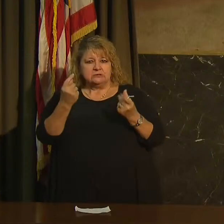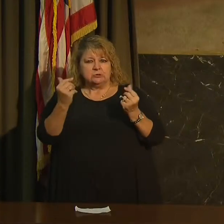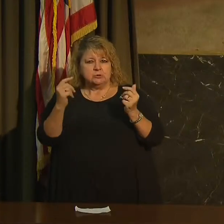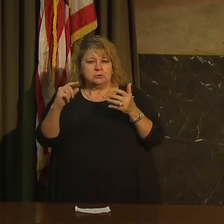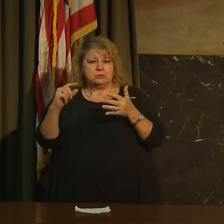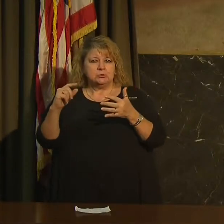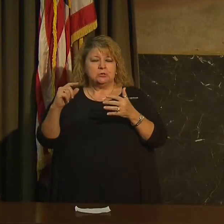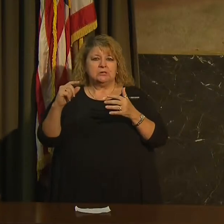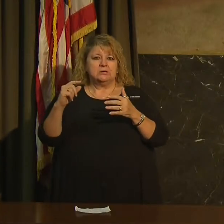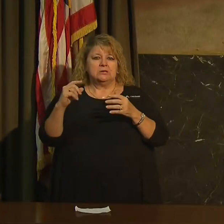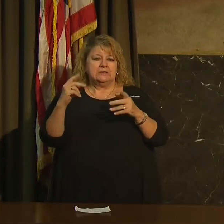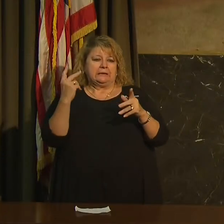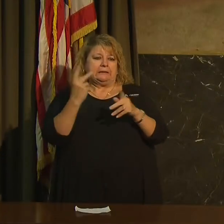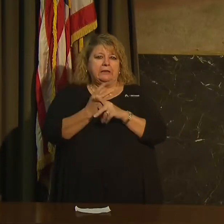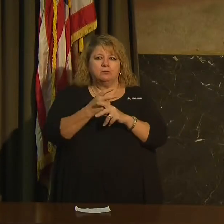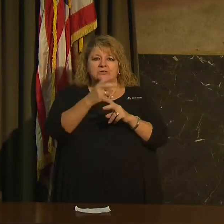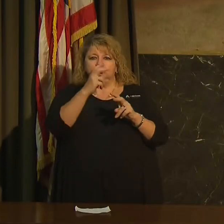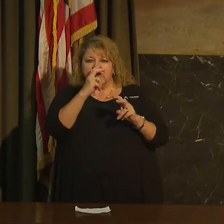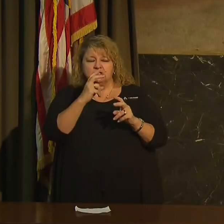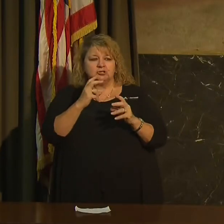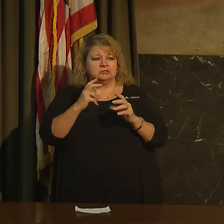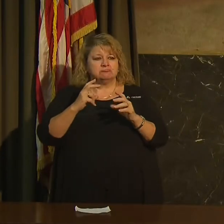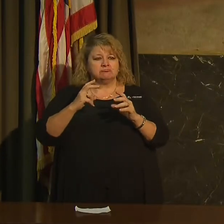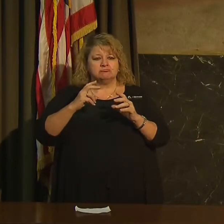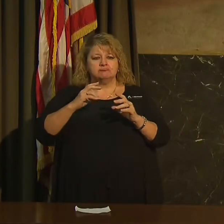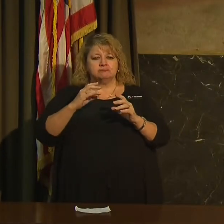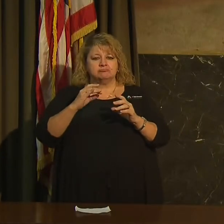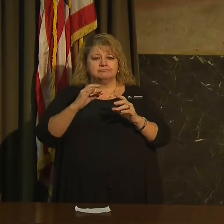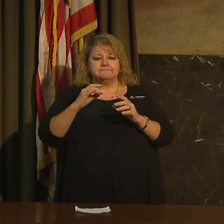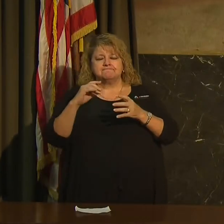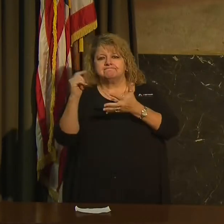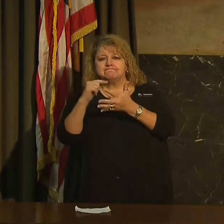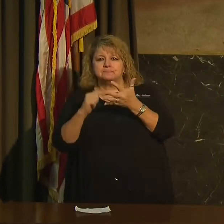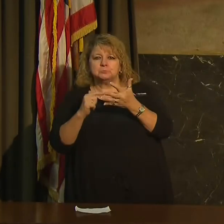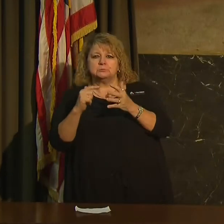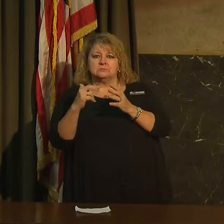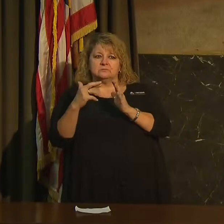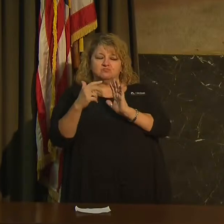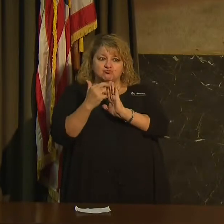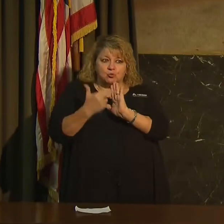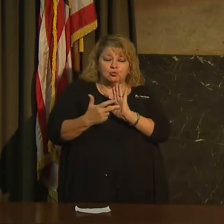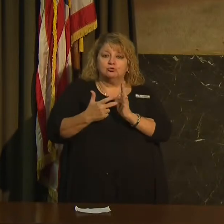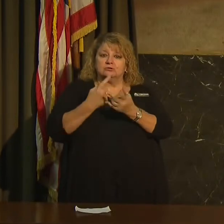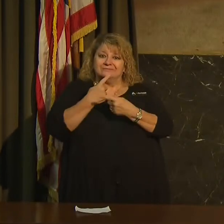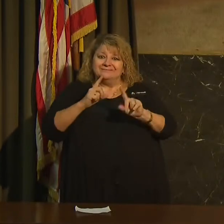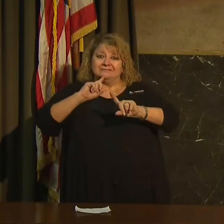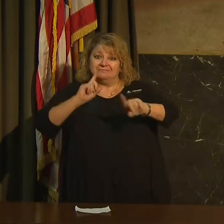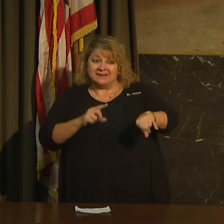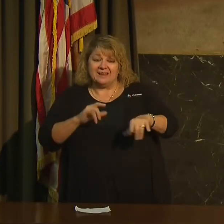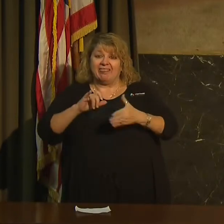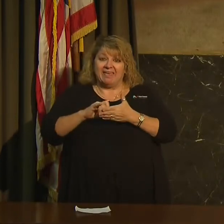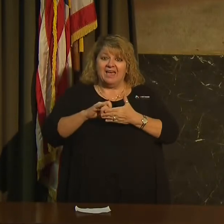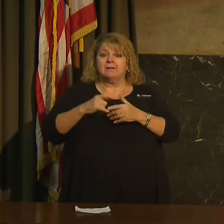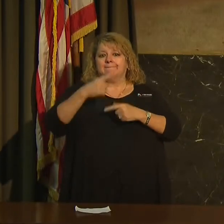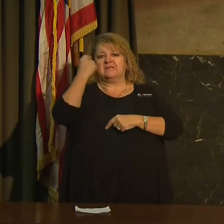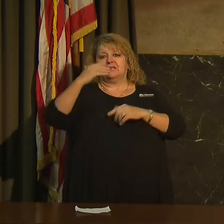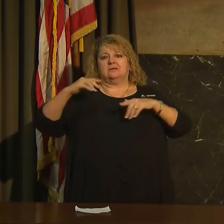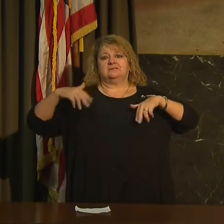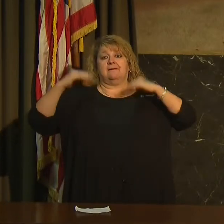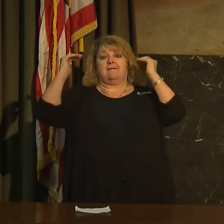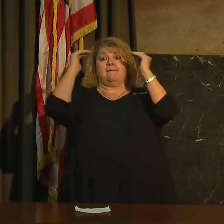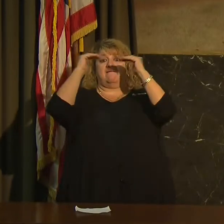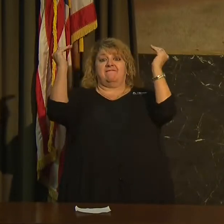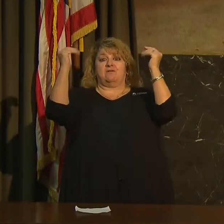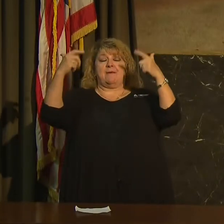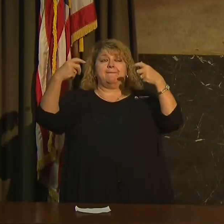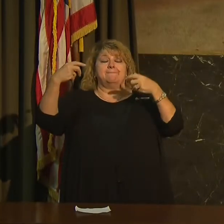to keep restrictions and mitigation measures in place, even if we had a couple of weeks where the